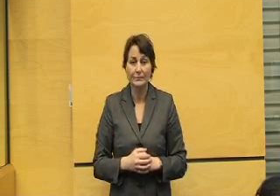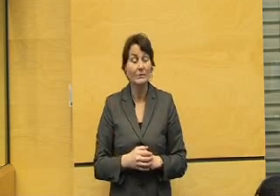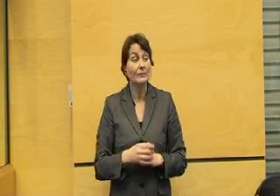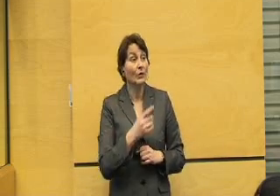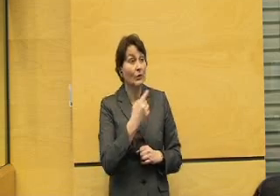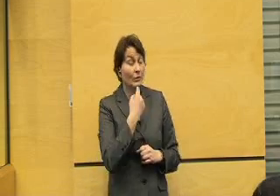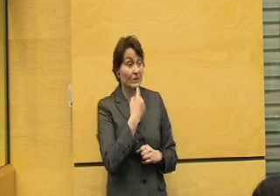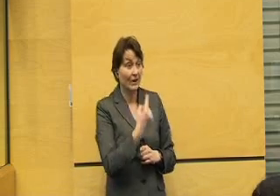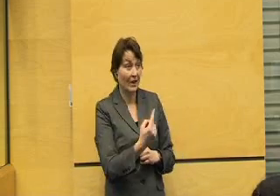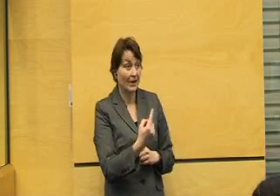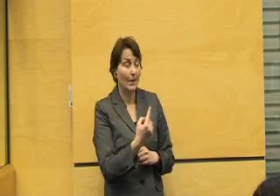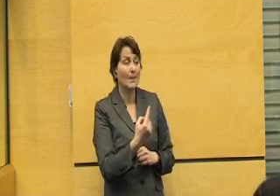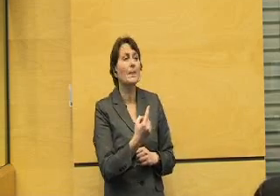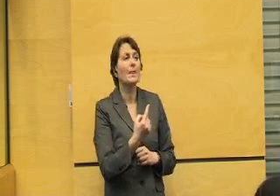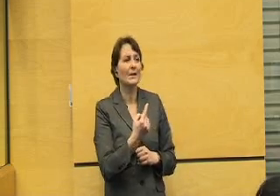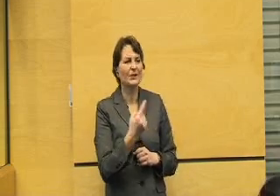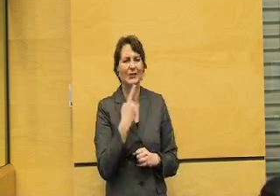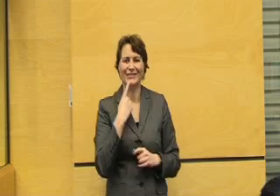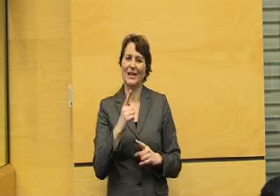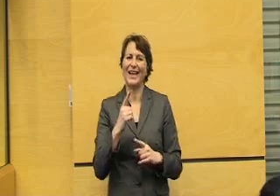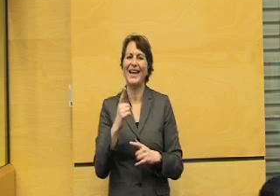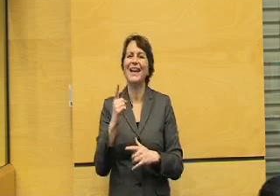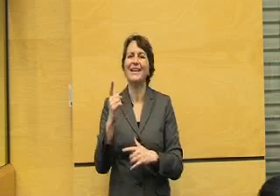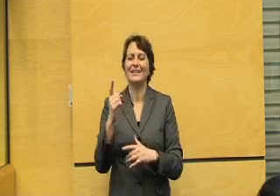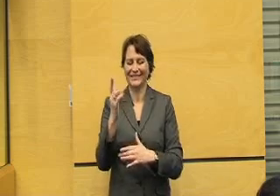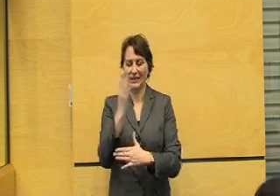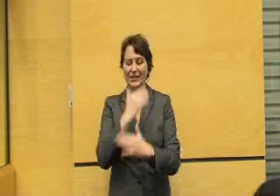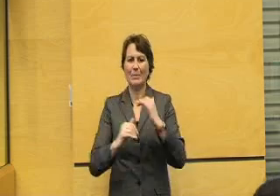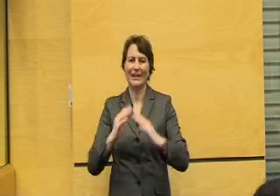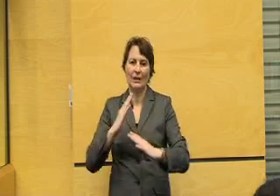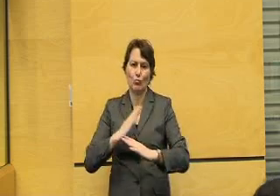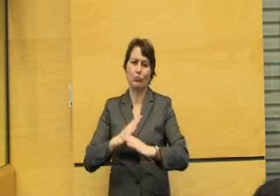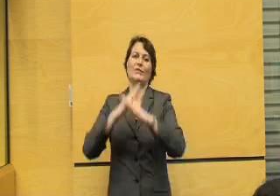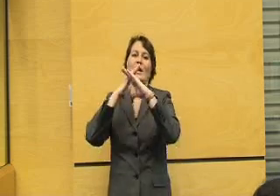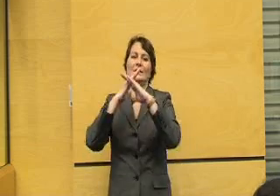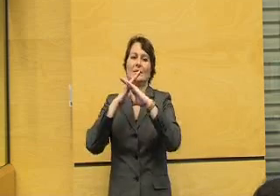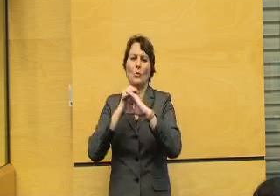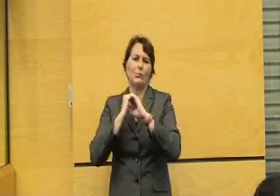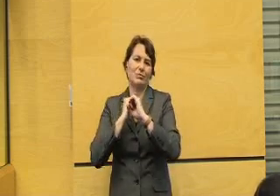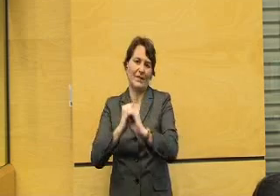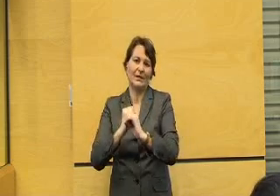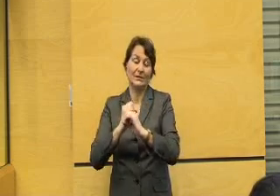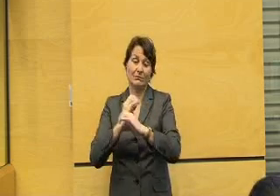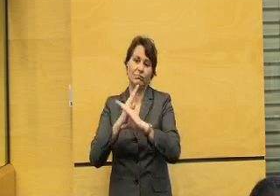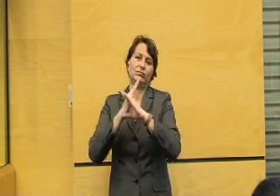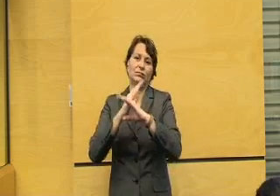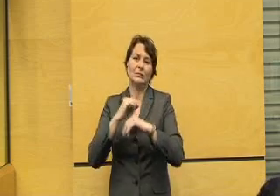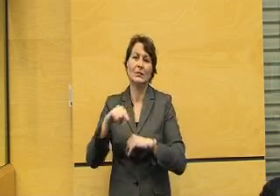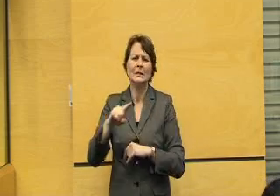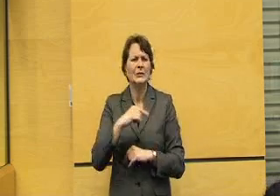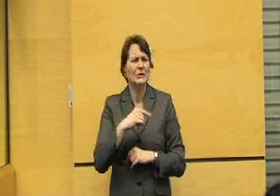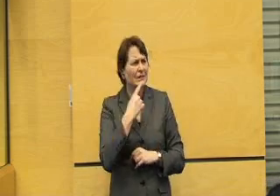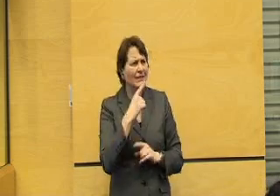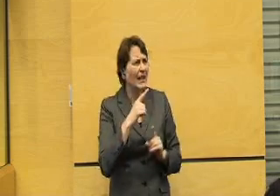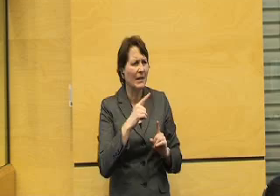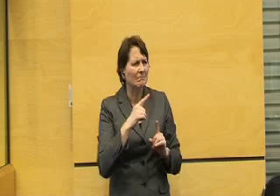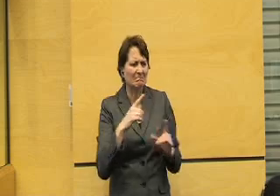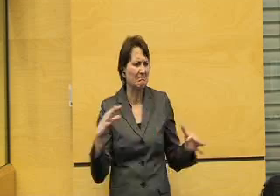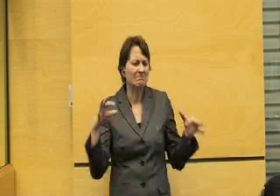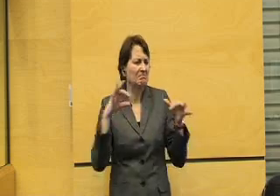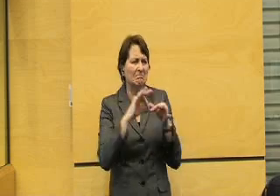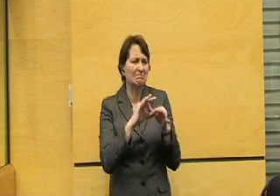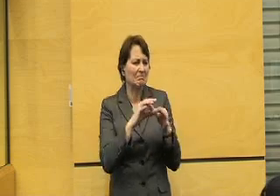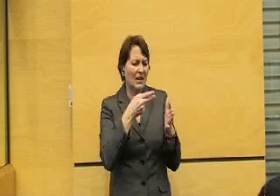mention preventing disability, then I'm afraid you are referring to something which falls outside